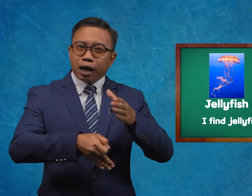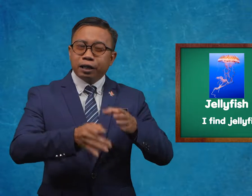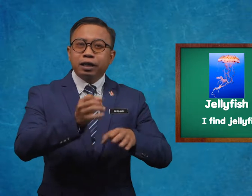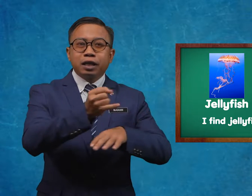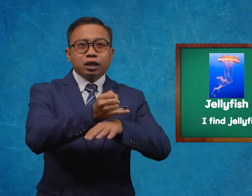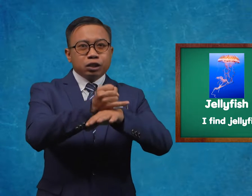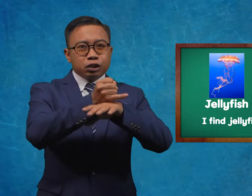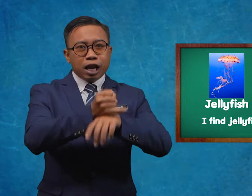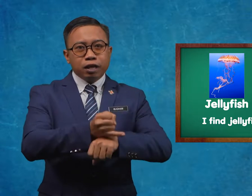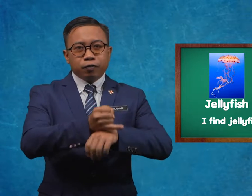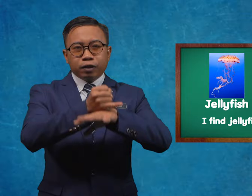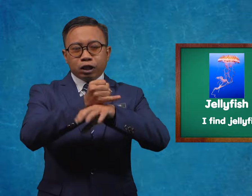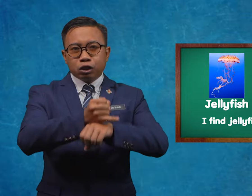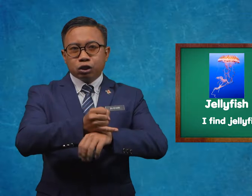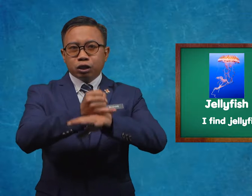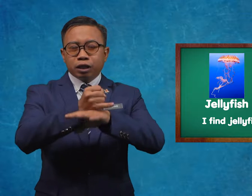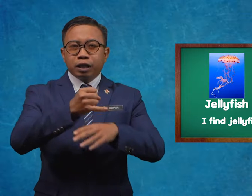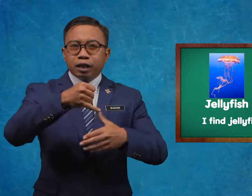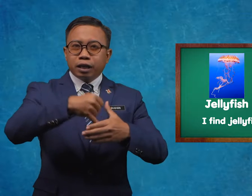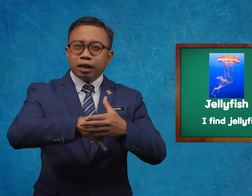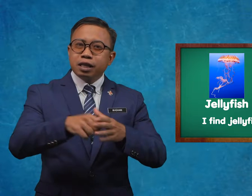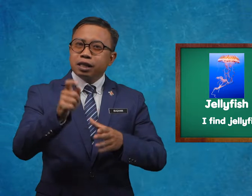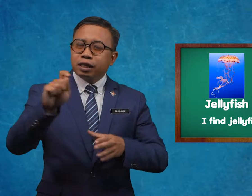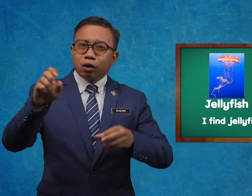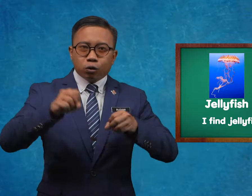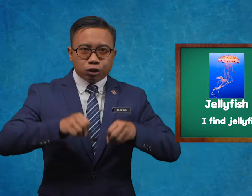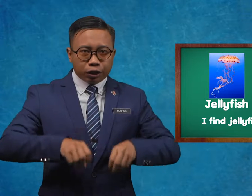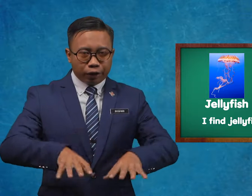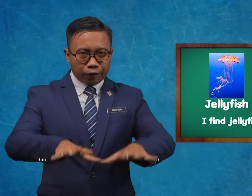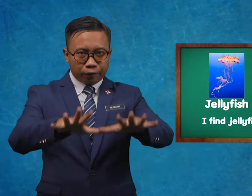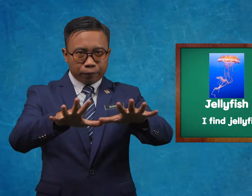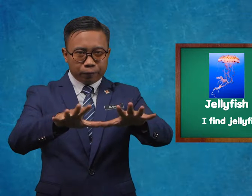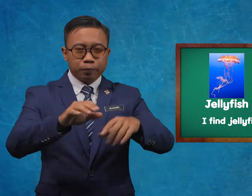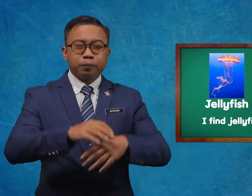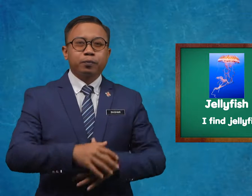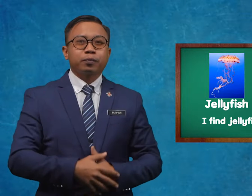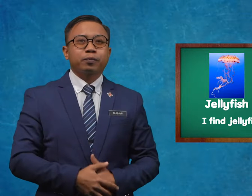find jellyfish in the ocean.